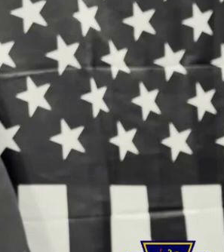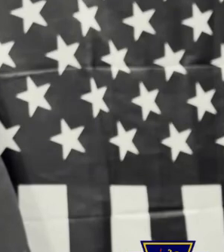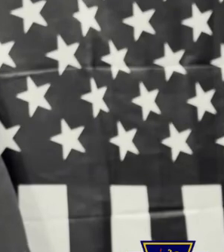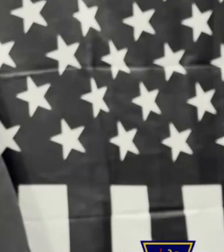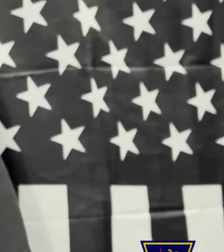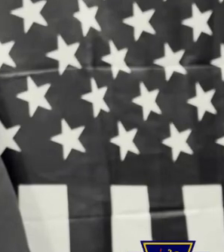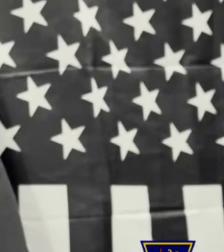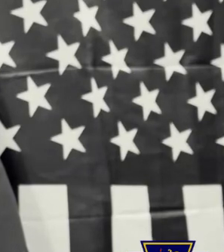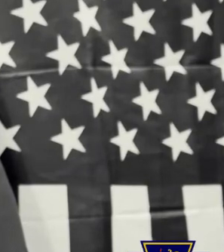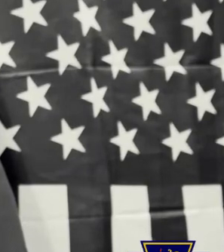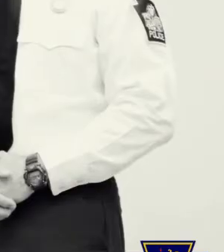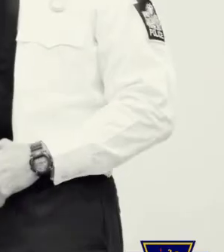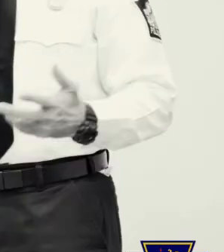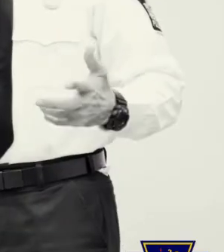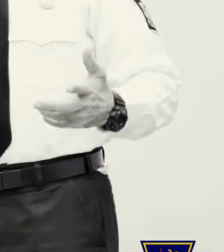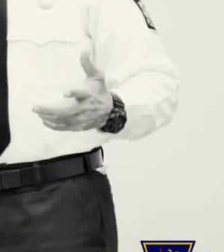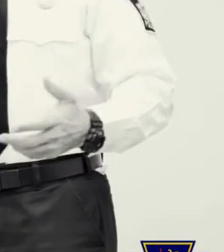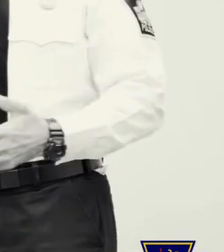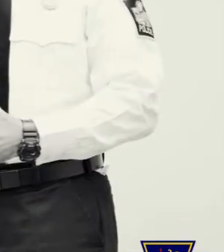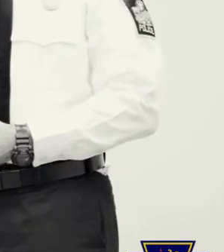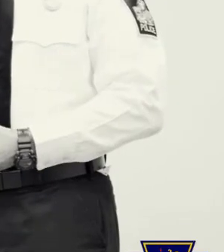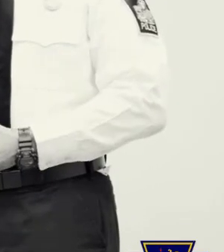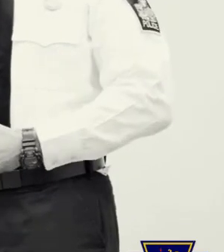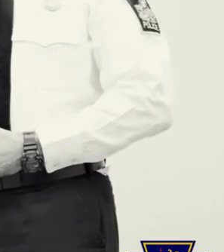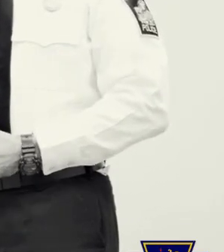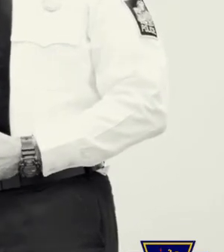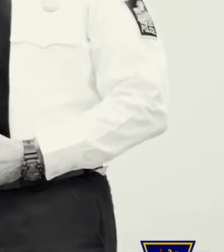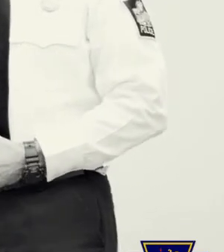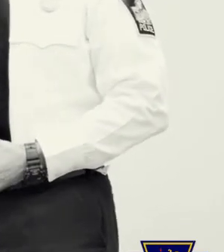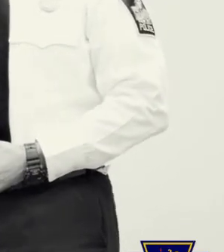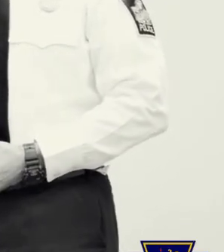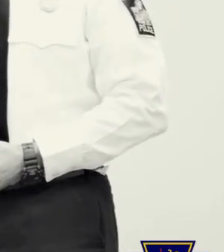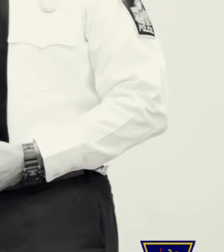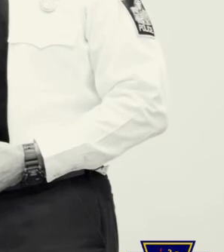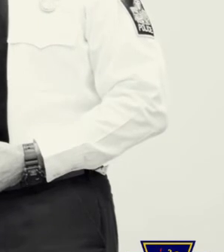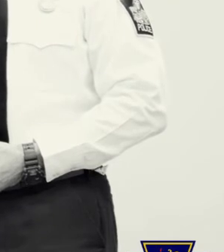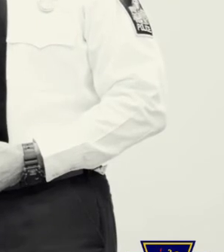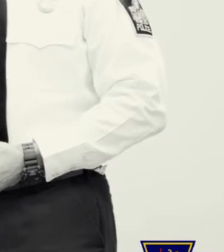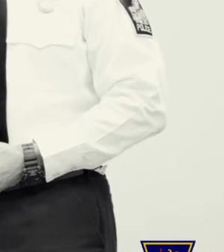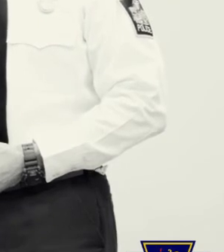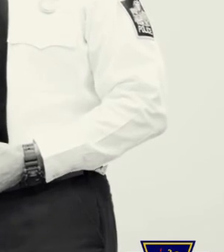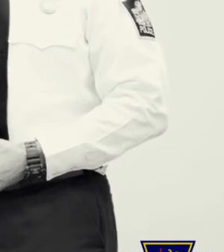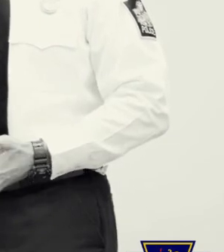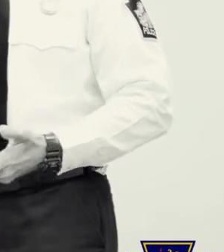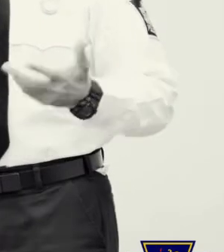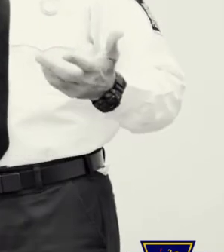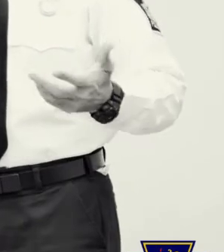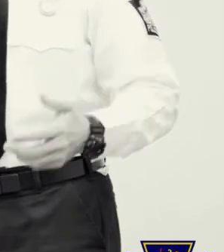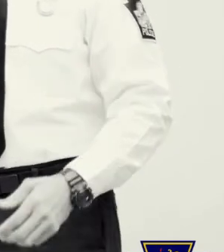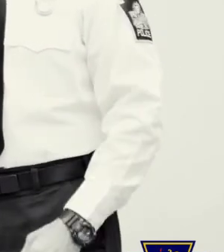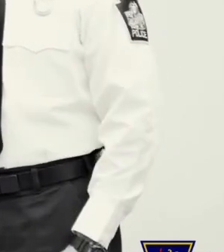Hello, my name is Detective Lurch. Hola, mi nombre es el capellán del Departamento de Policía de la ciudad de Allentown,